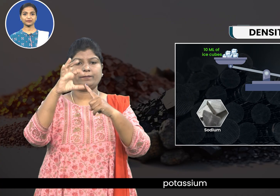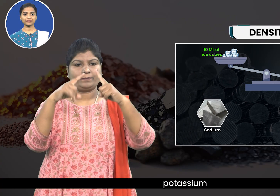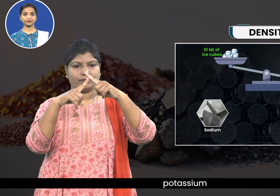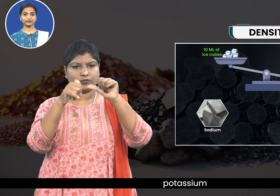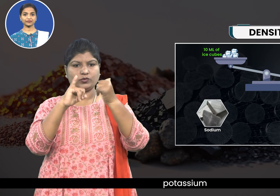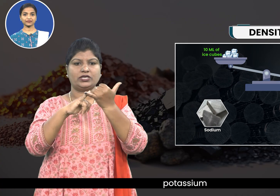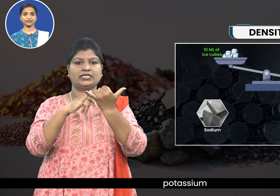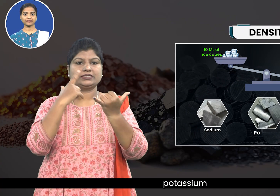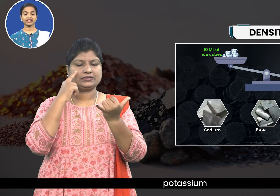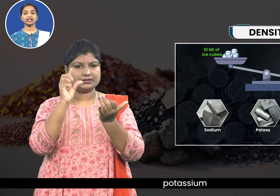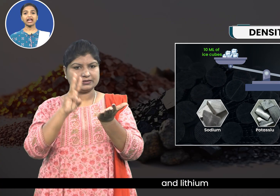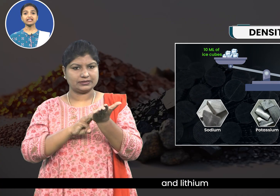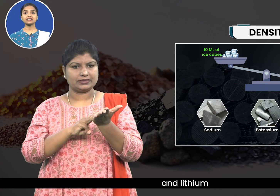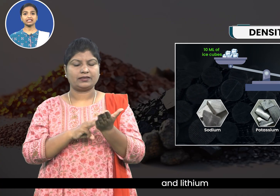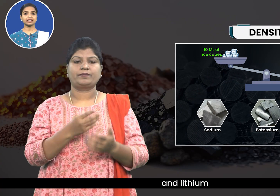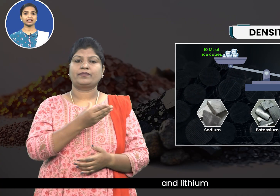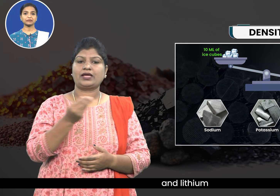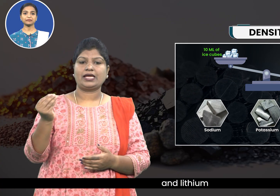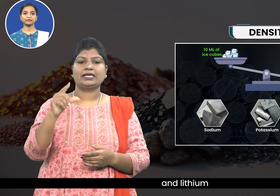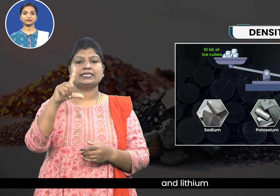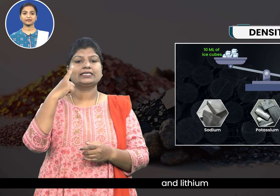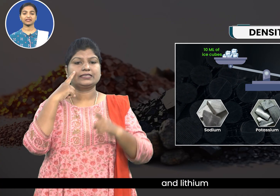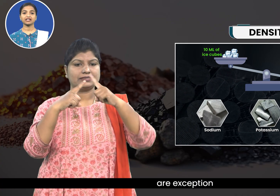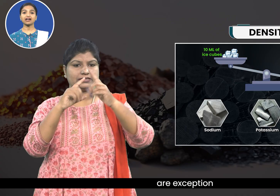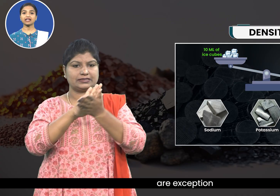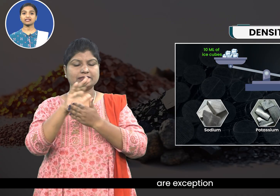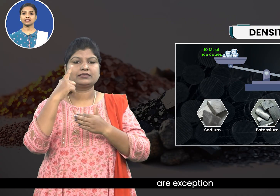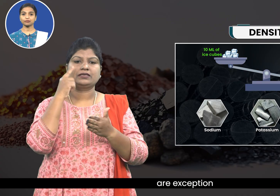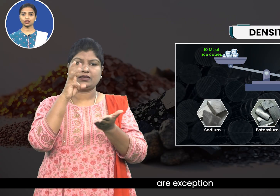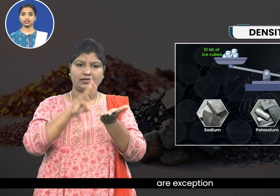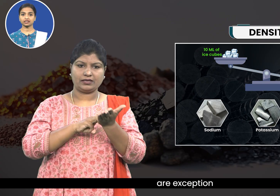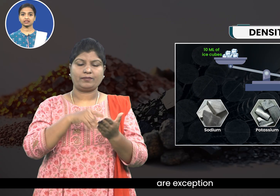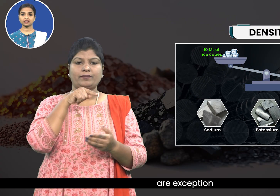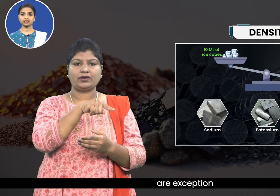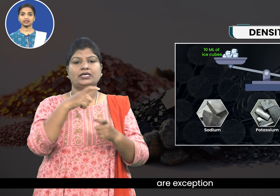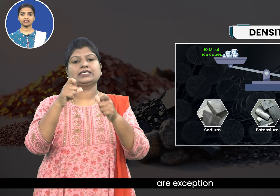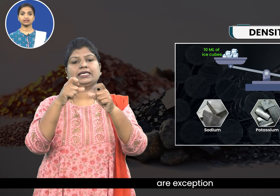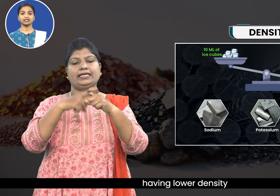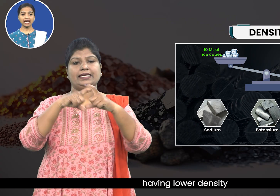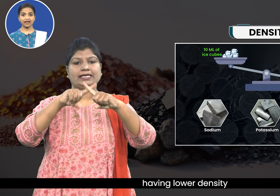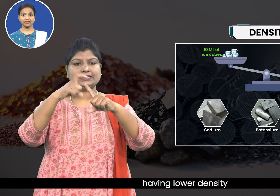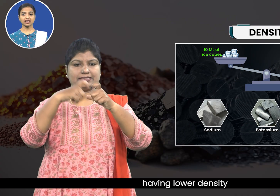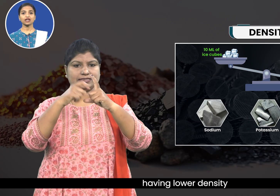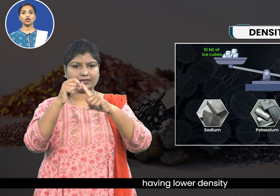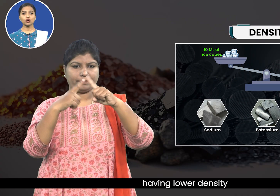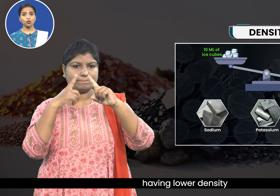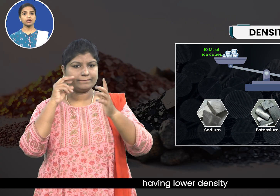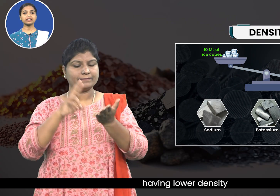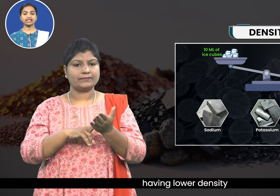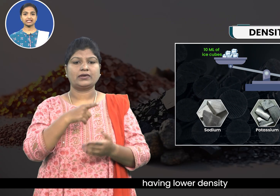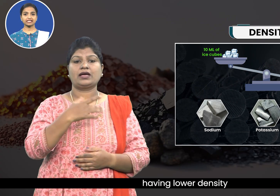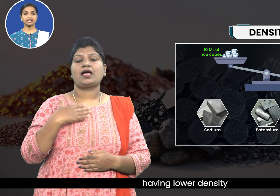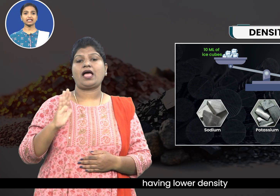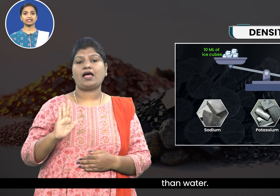potassium and lithium are exception, having